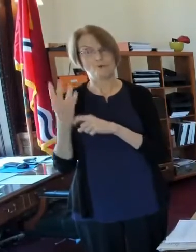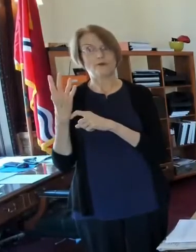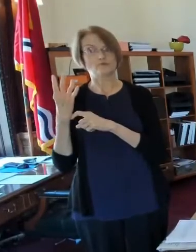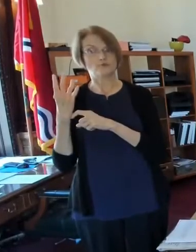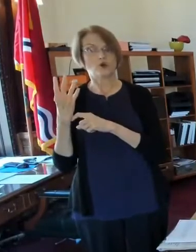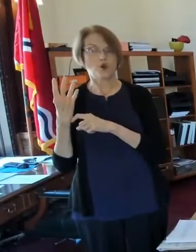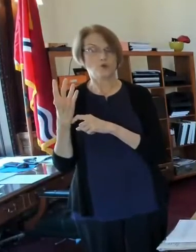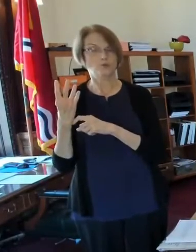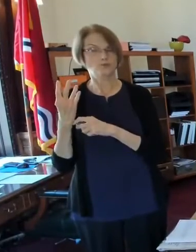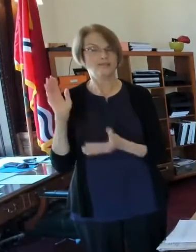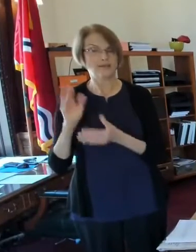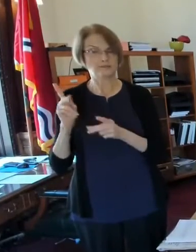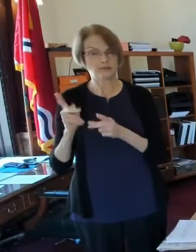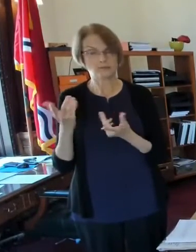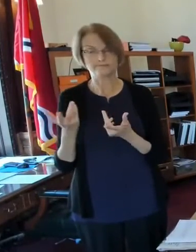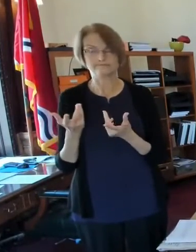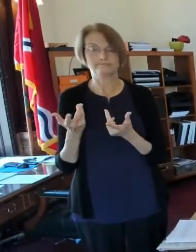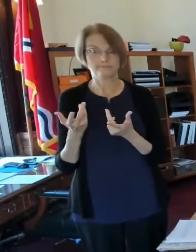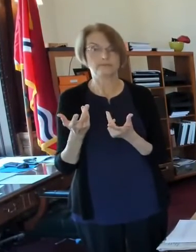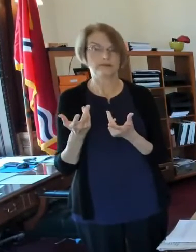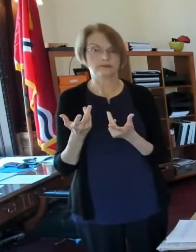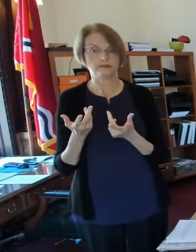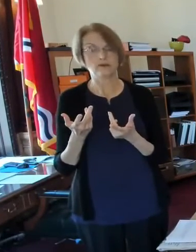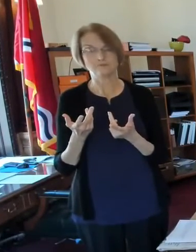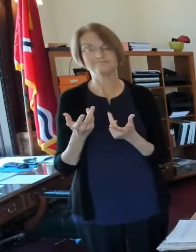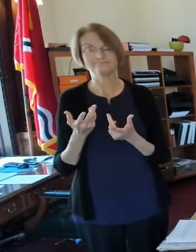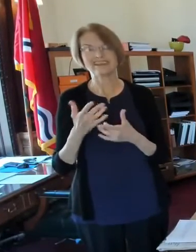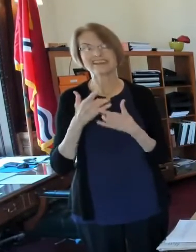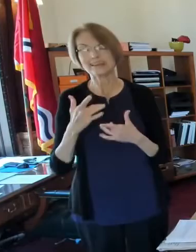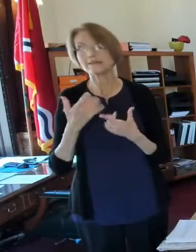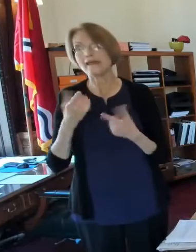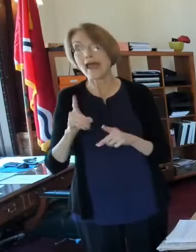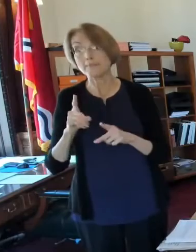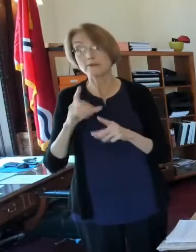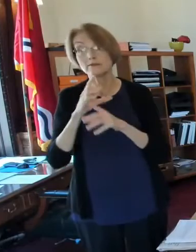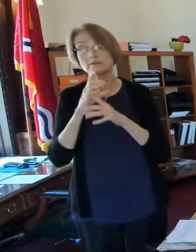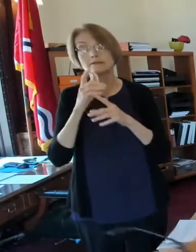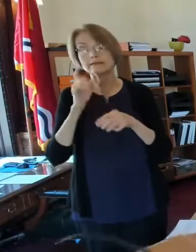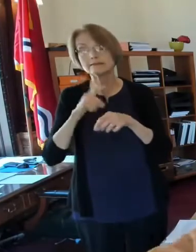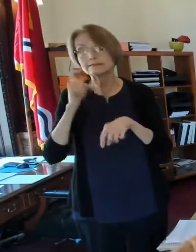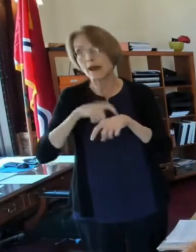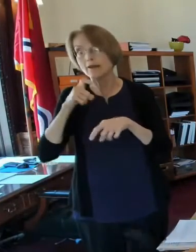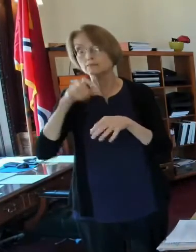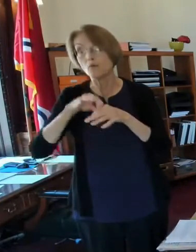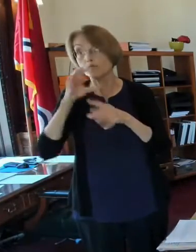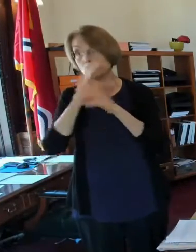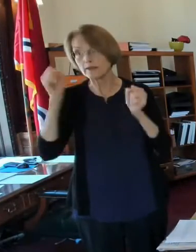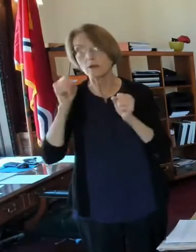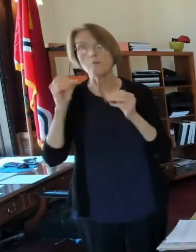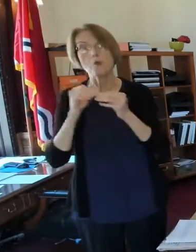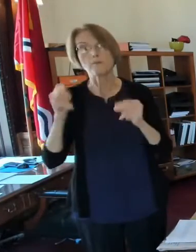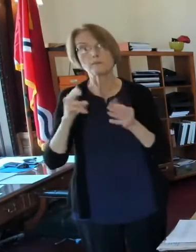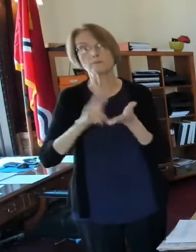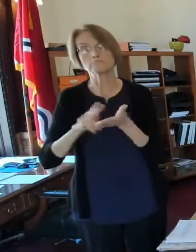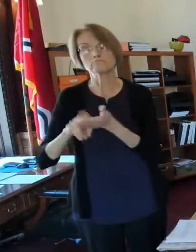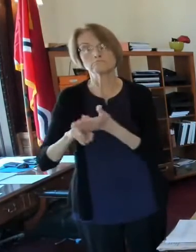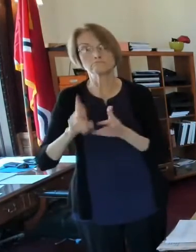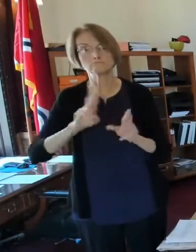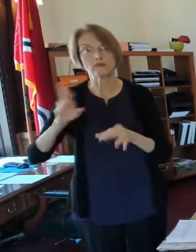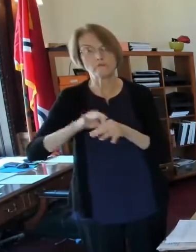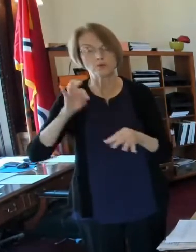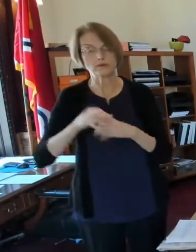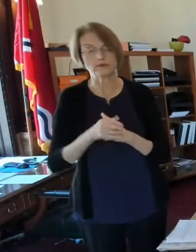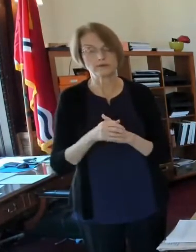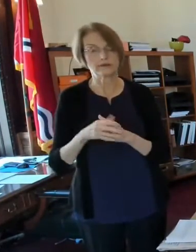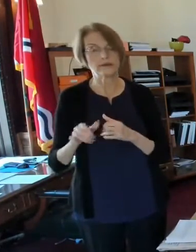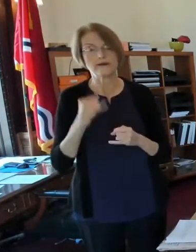election. Always more people register to vote in a presidential election year. So that's elections. And then finally,